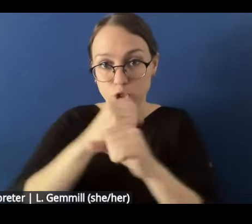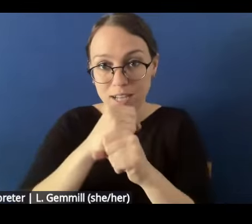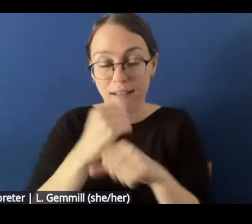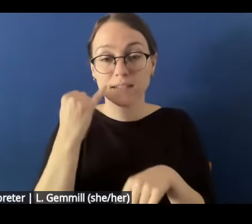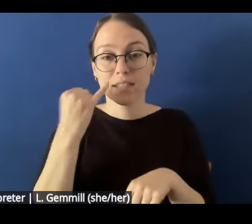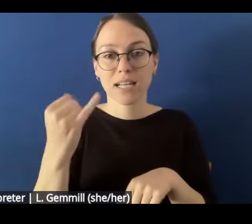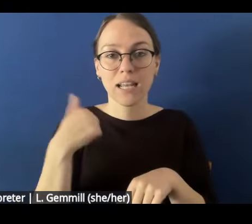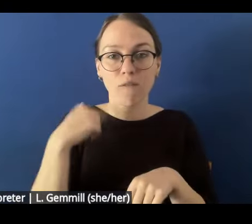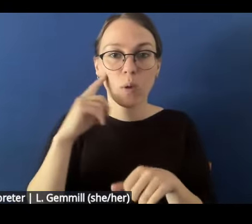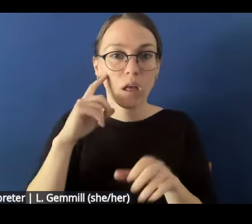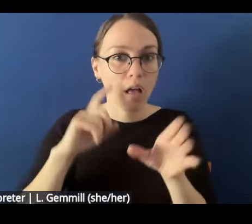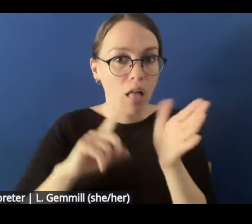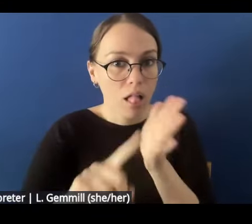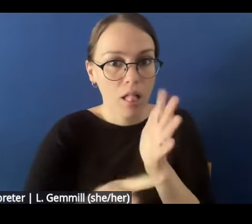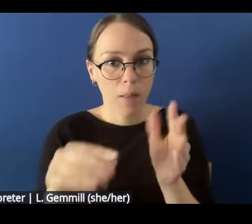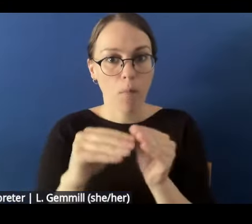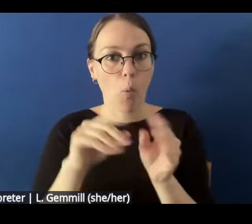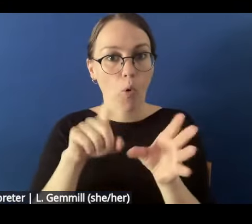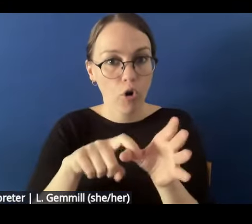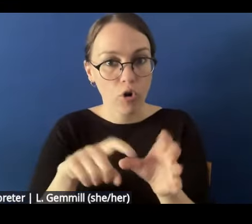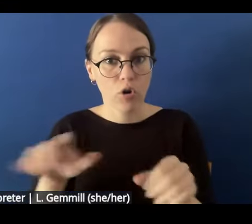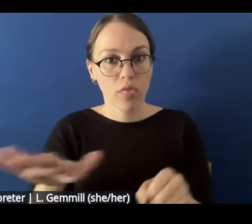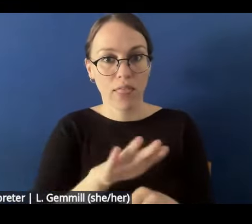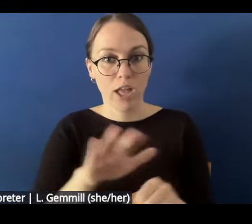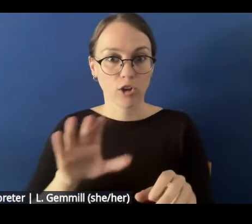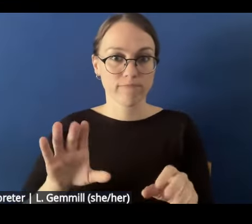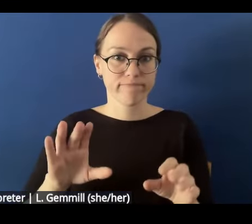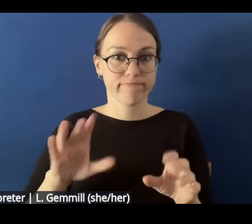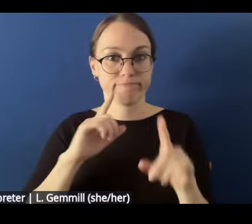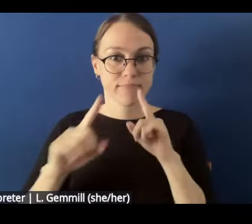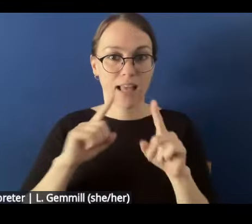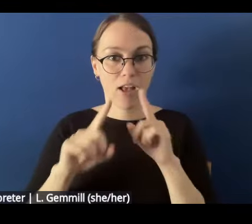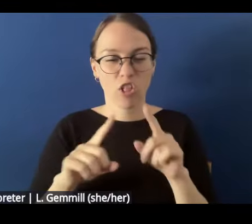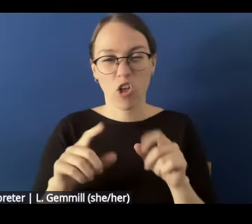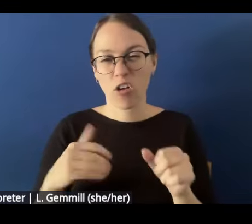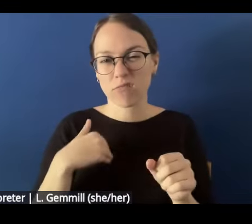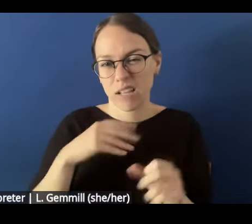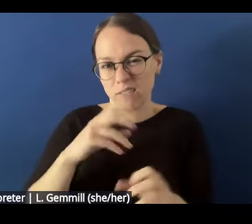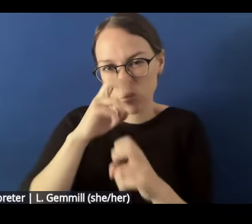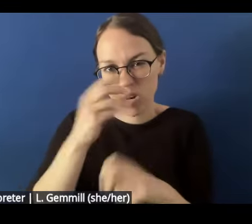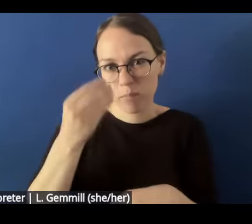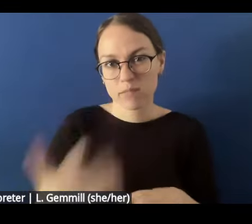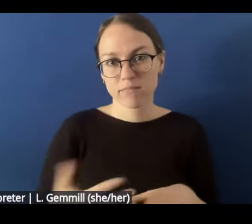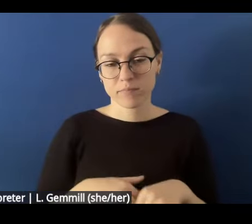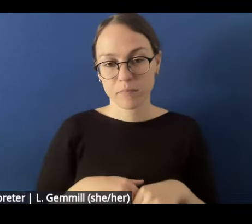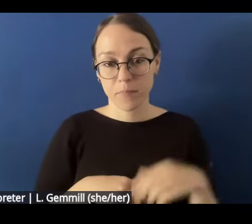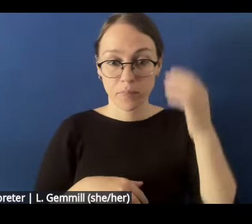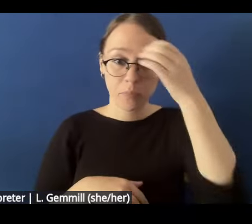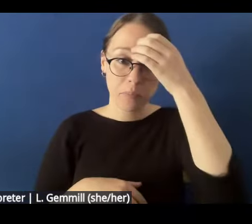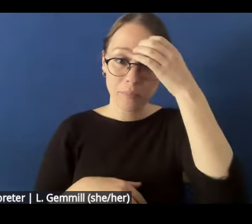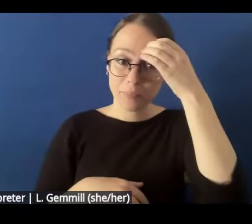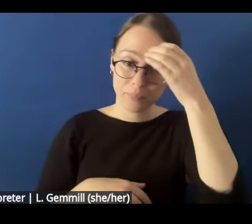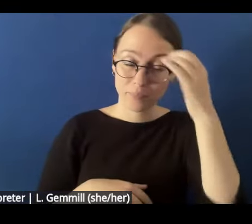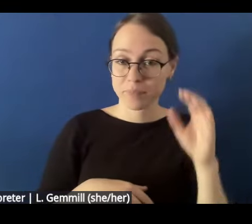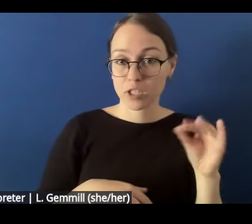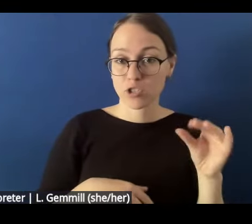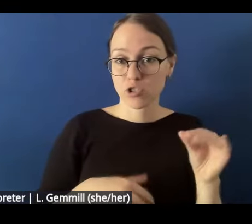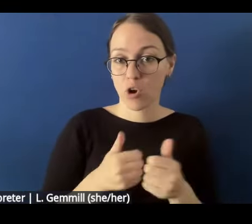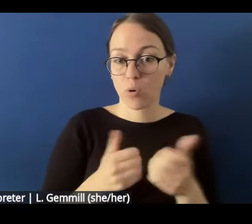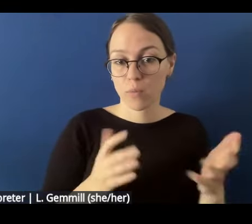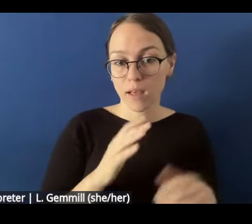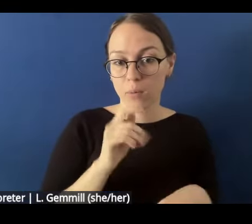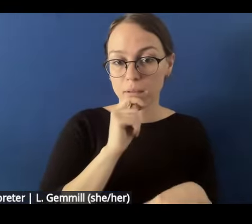there's a line like everything else, right? So it's a little tricky requirement. candidates' use of circulate, whether they're paid or